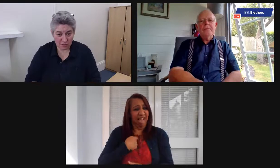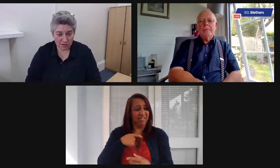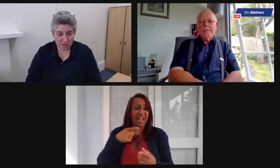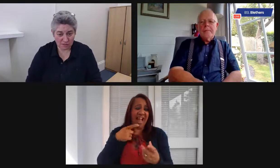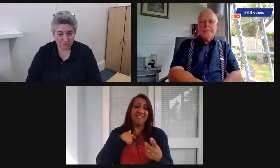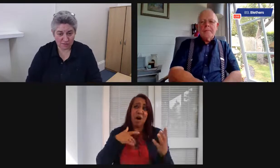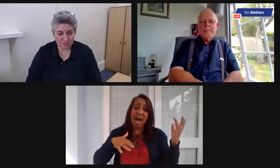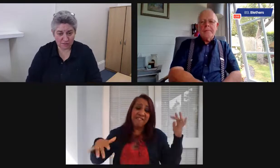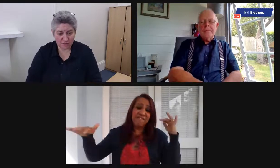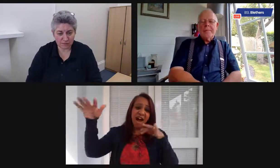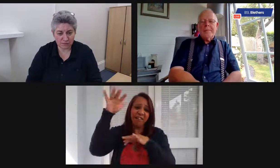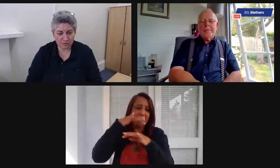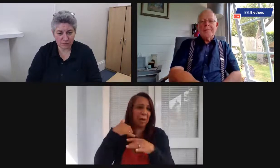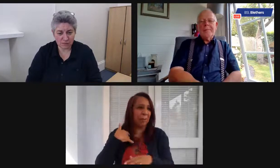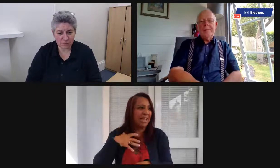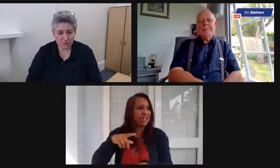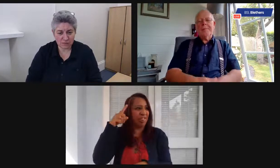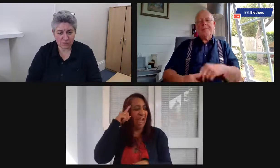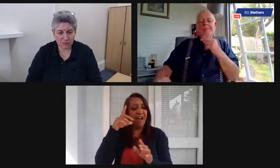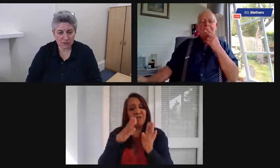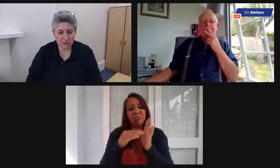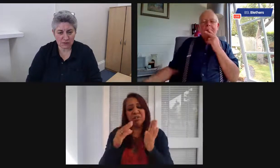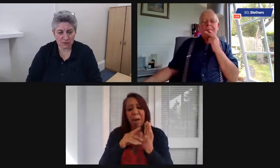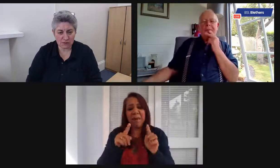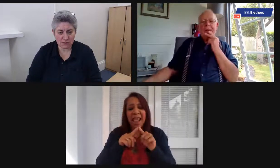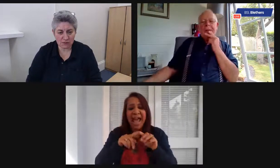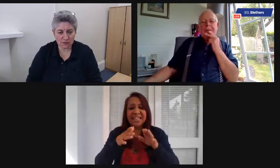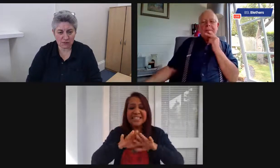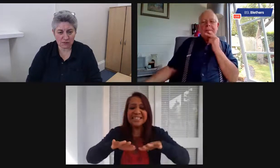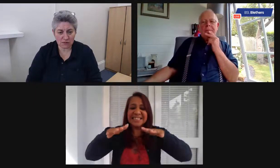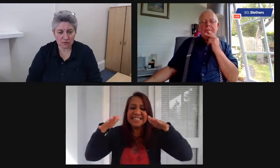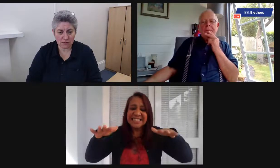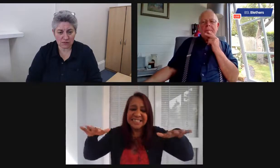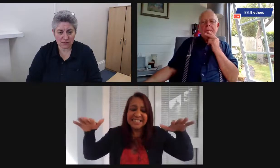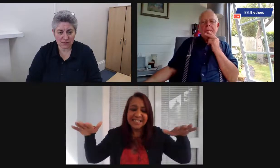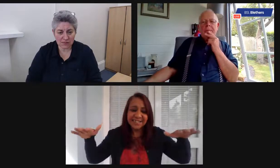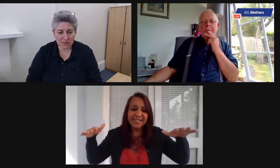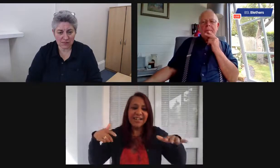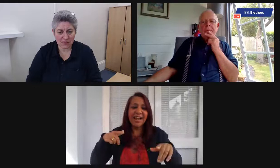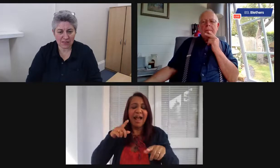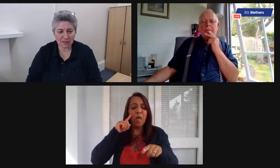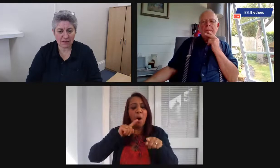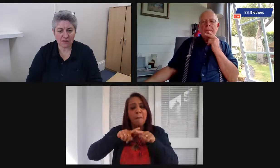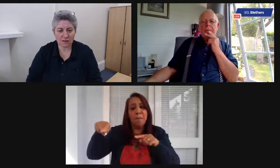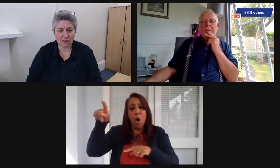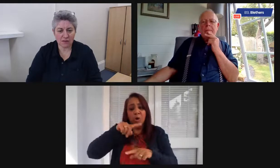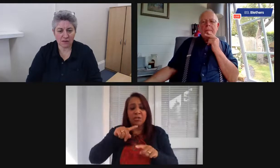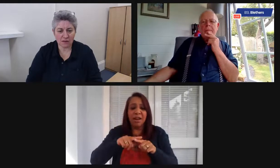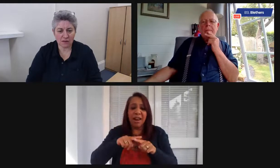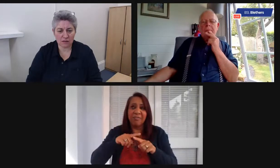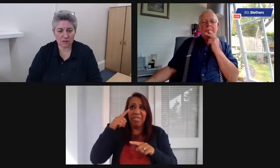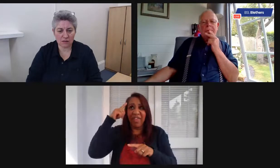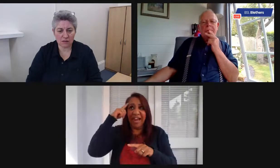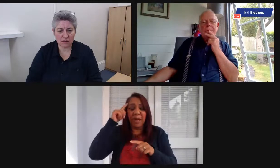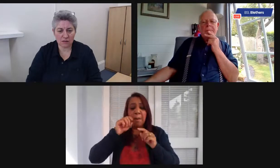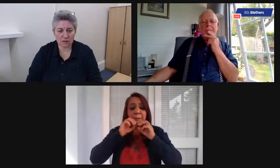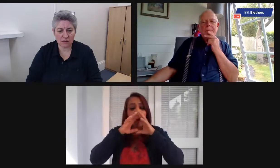I think for myself, and I'm looking at the environment, we look at when we have to look at the sea, we